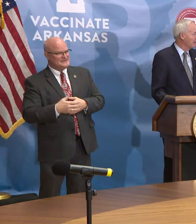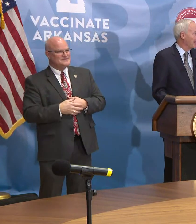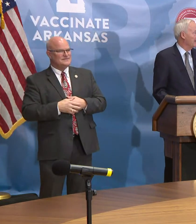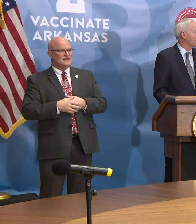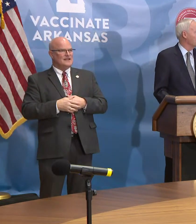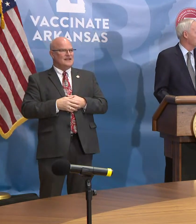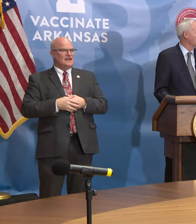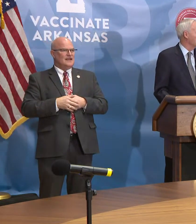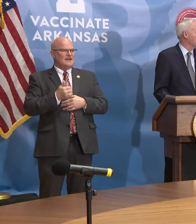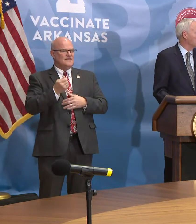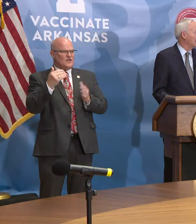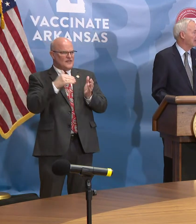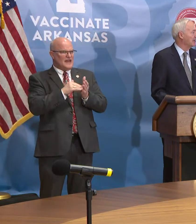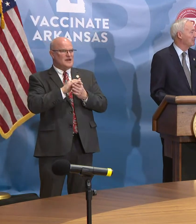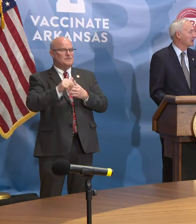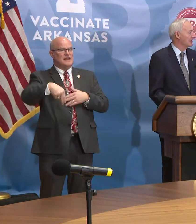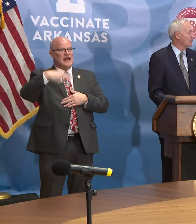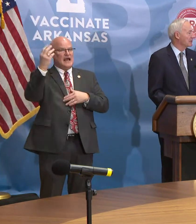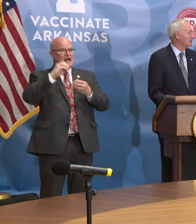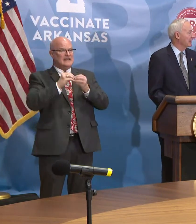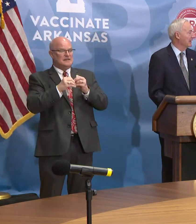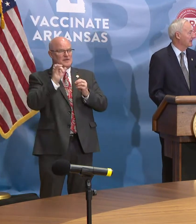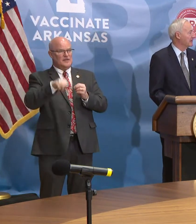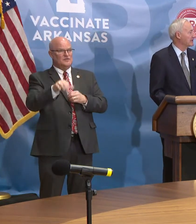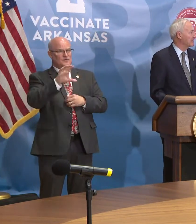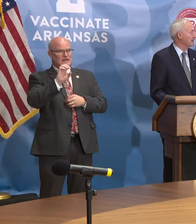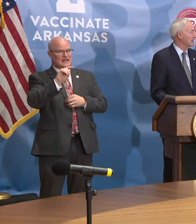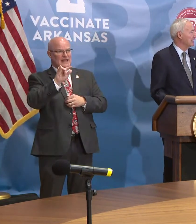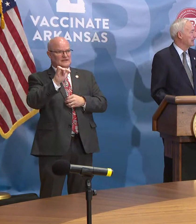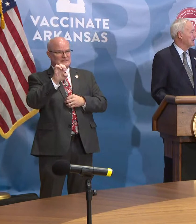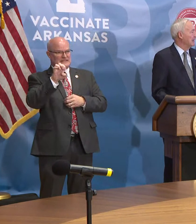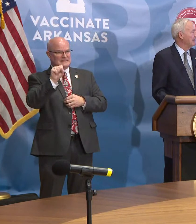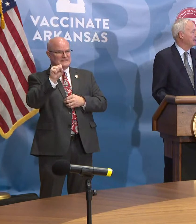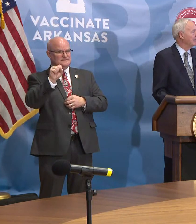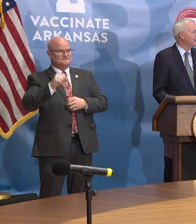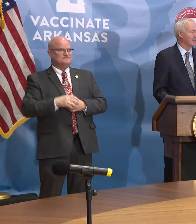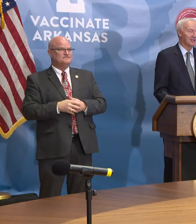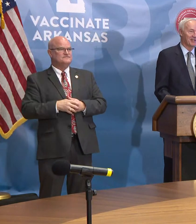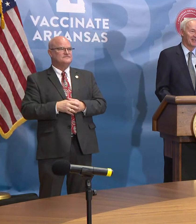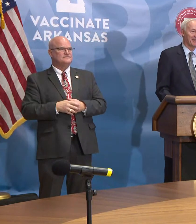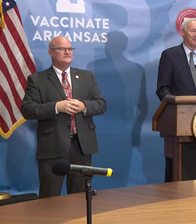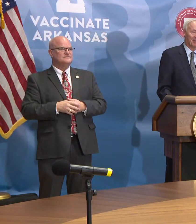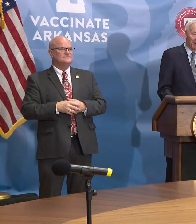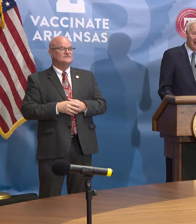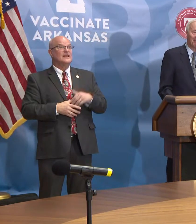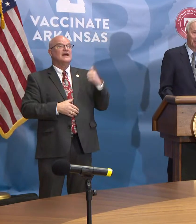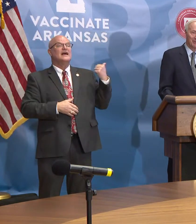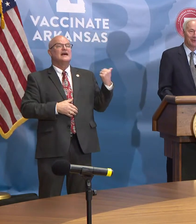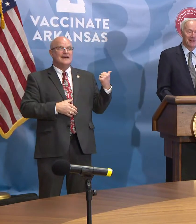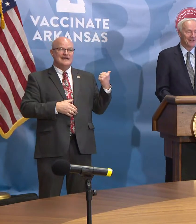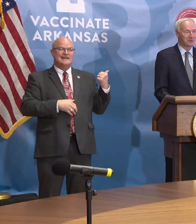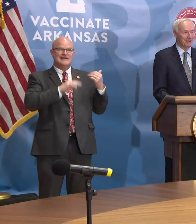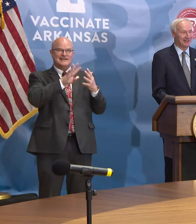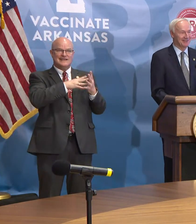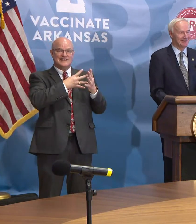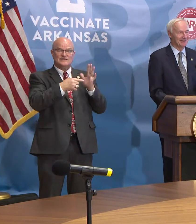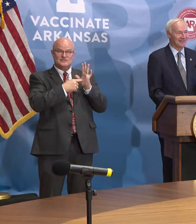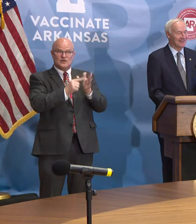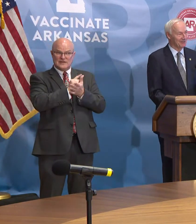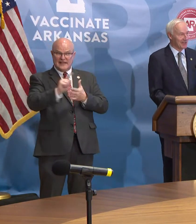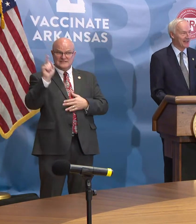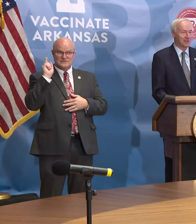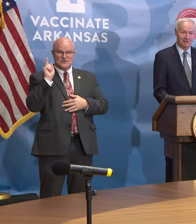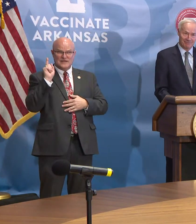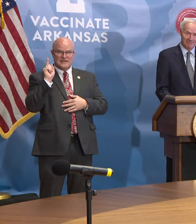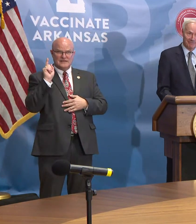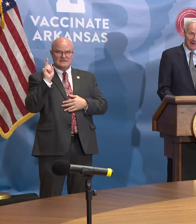fewer than 1,000, but still very high numbers in those 3 counties. And then this is the graph that we showed last week.